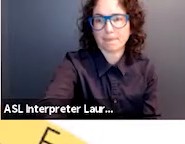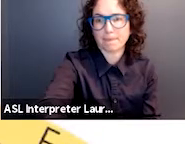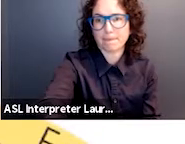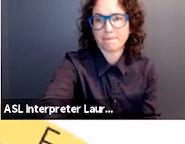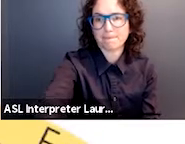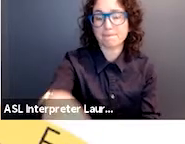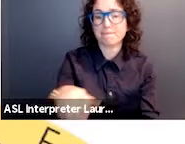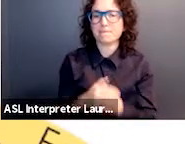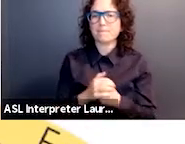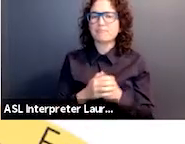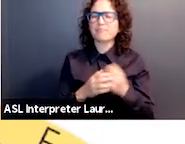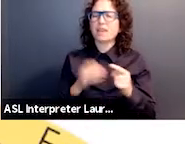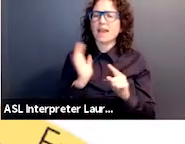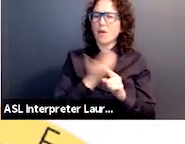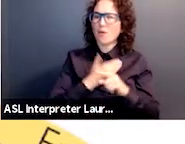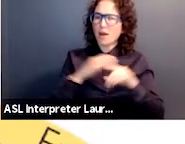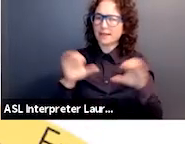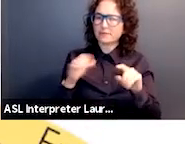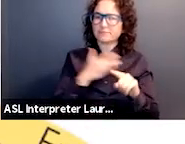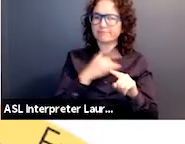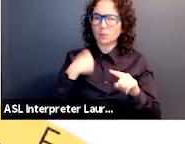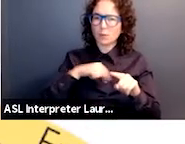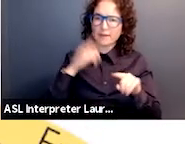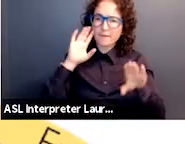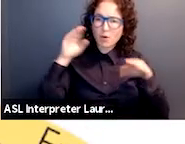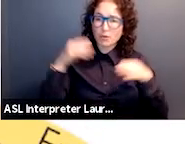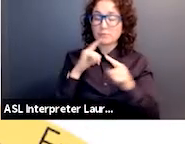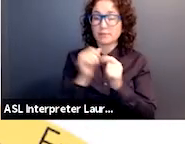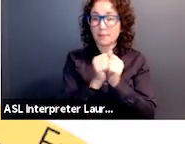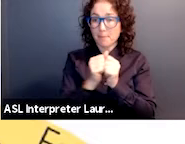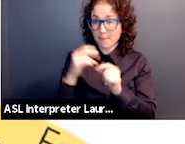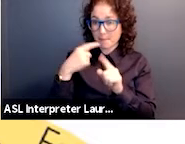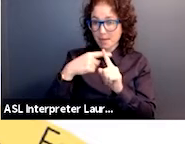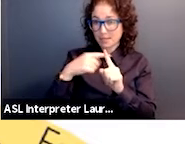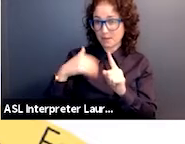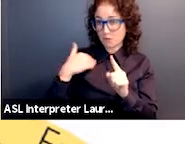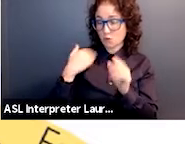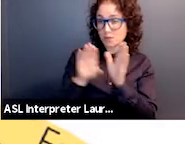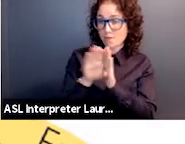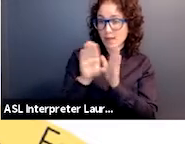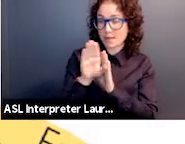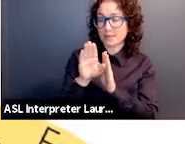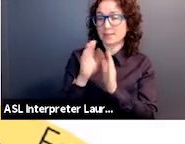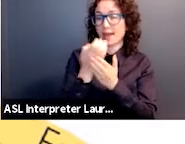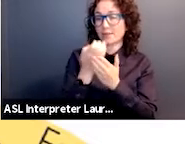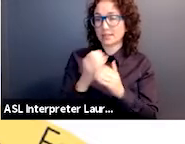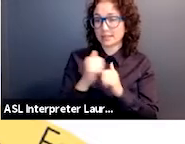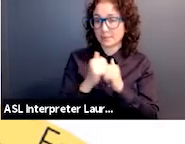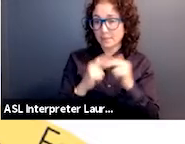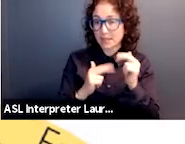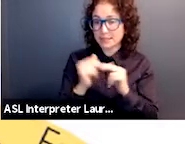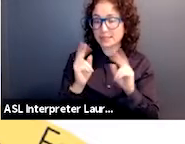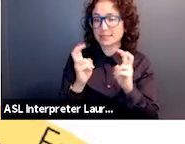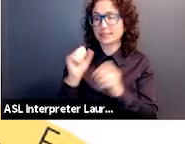And our activities are focused on combining positive youth development evidence building,